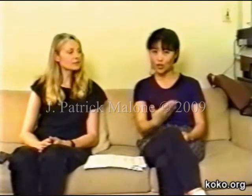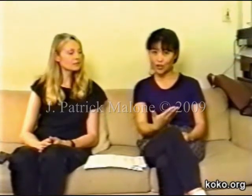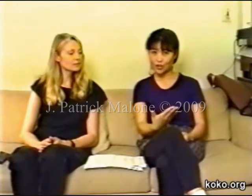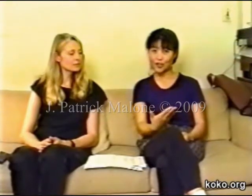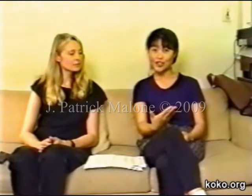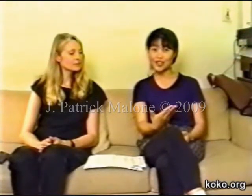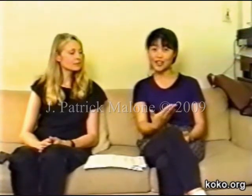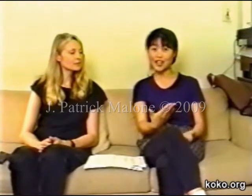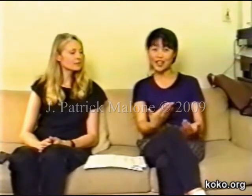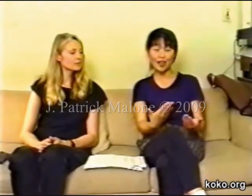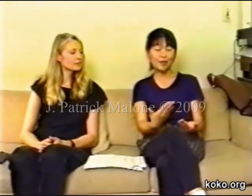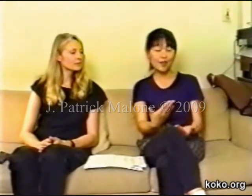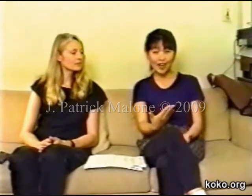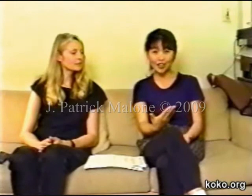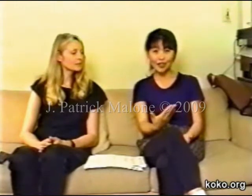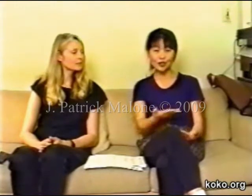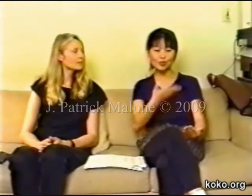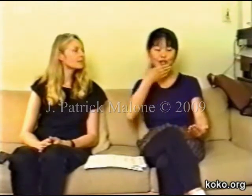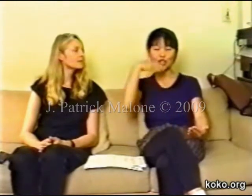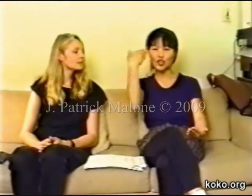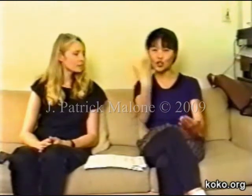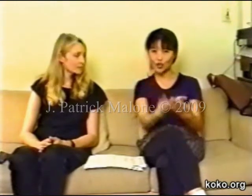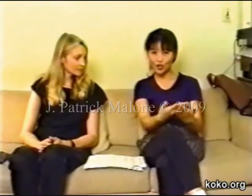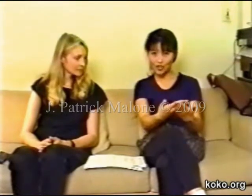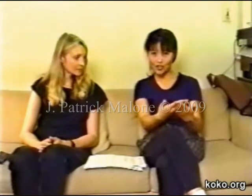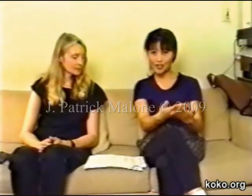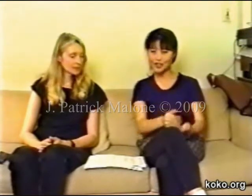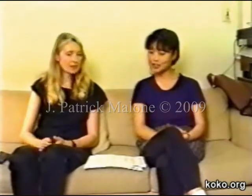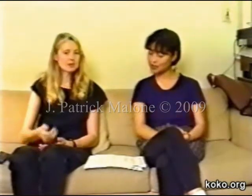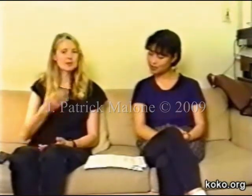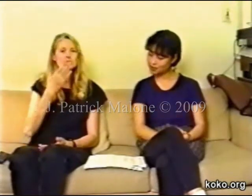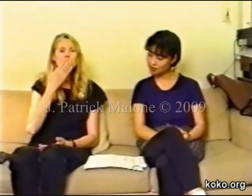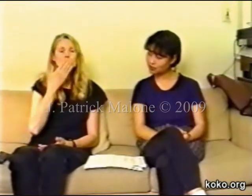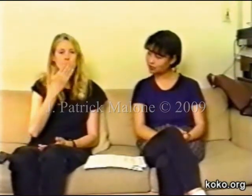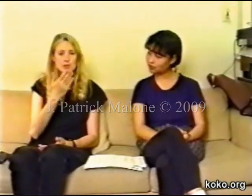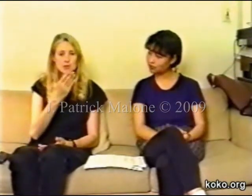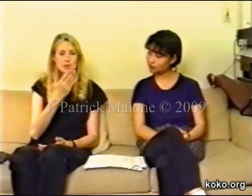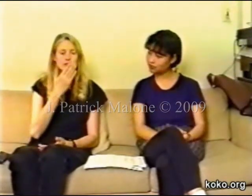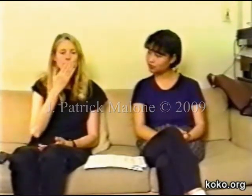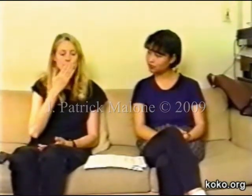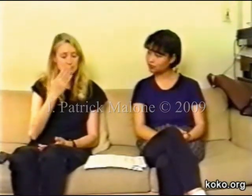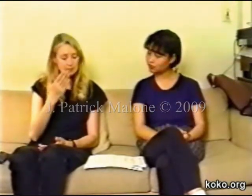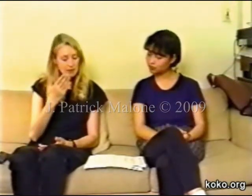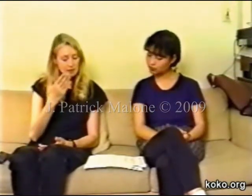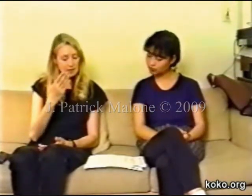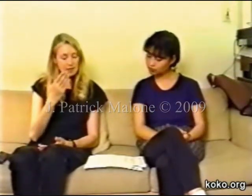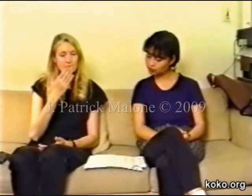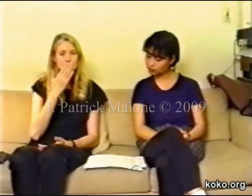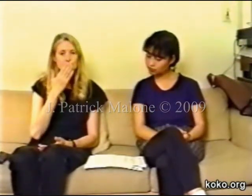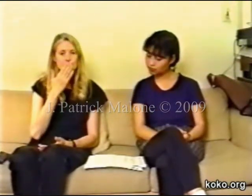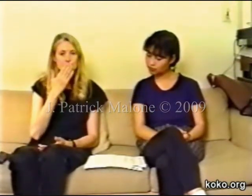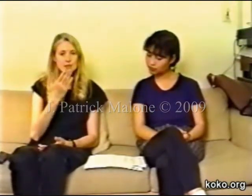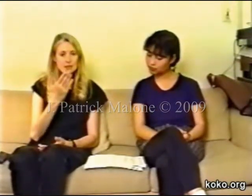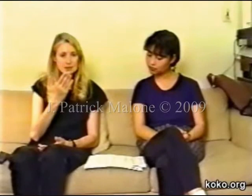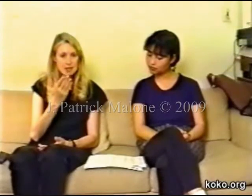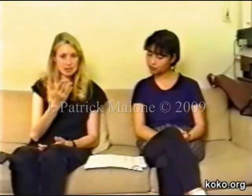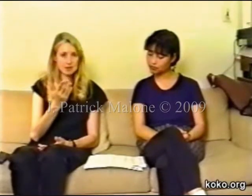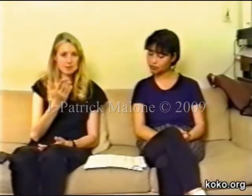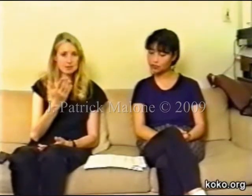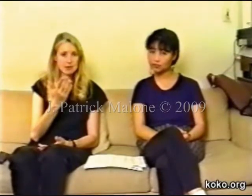Good, an emphatic good would be good. Okay, the gorillas do this good. They can also, it means yes for them sometimes.